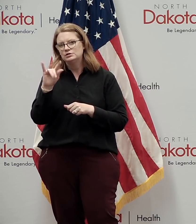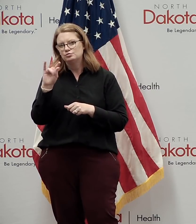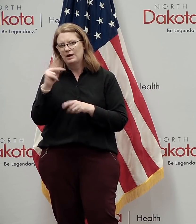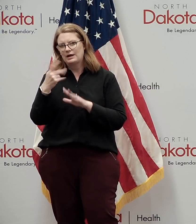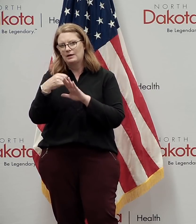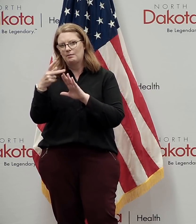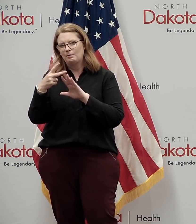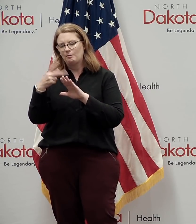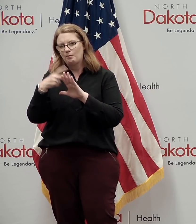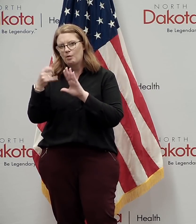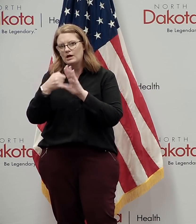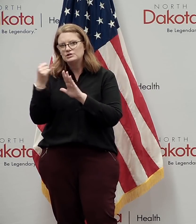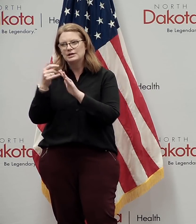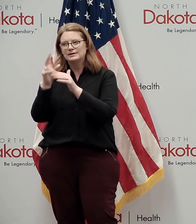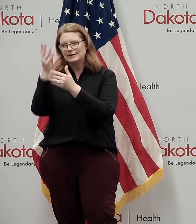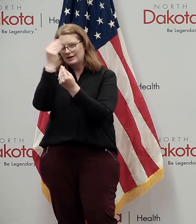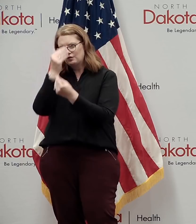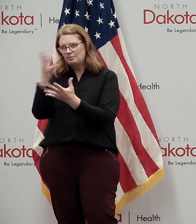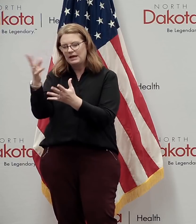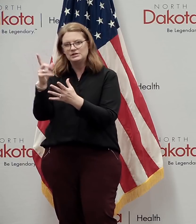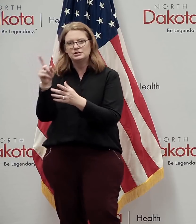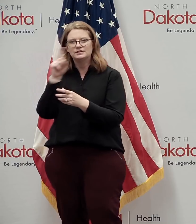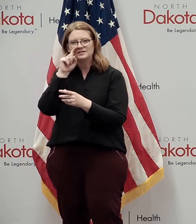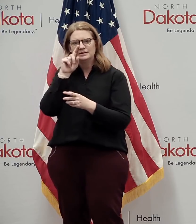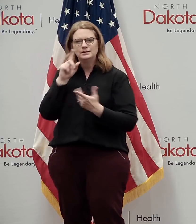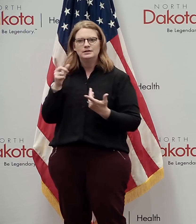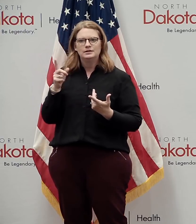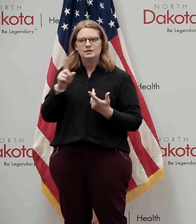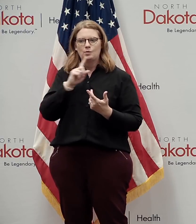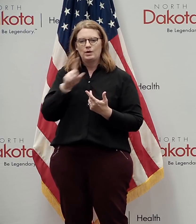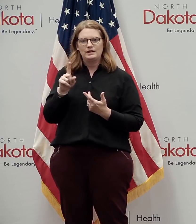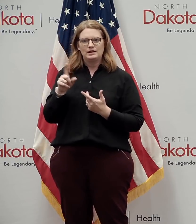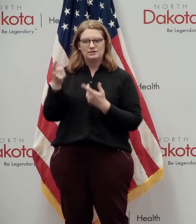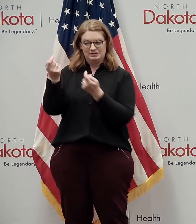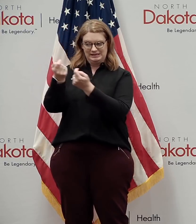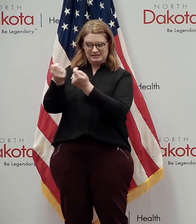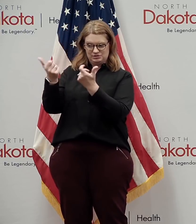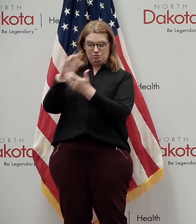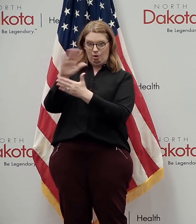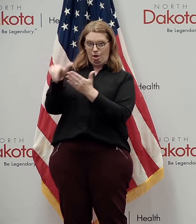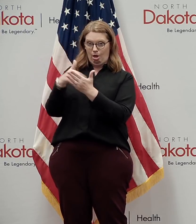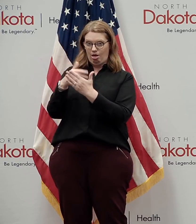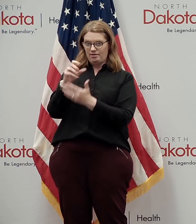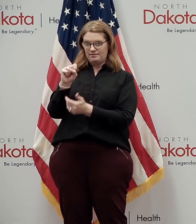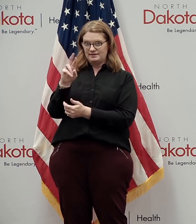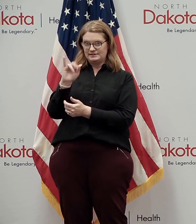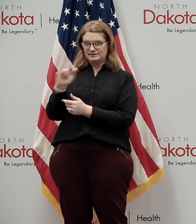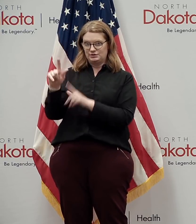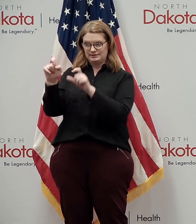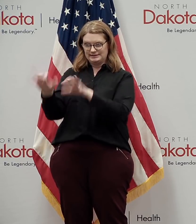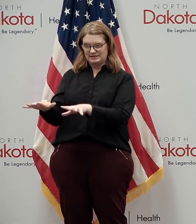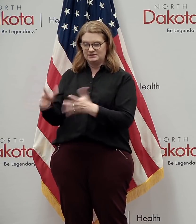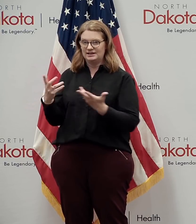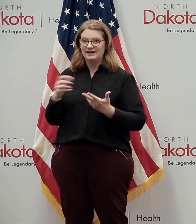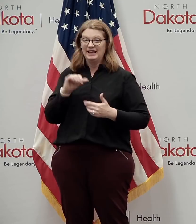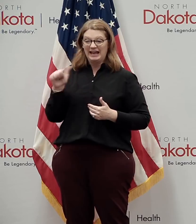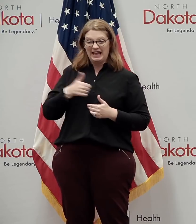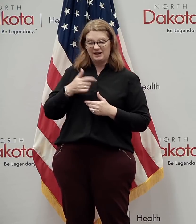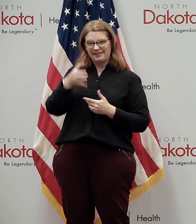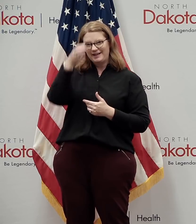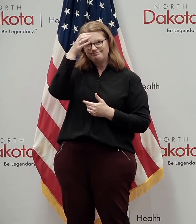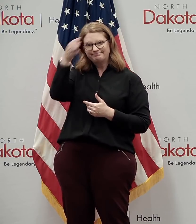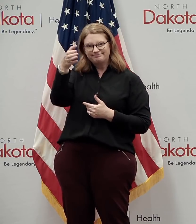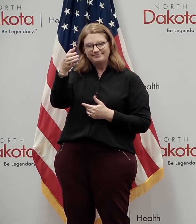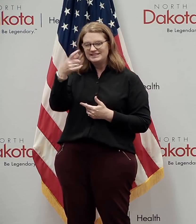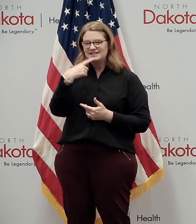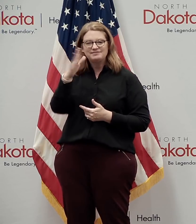reported on the Johns Hopkins website, which when you exclude all the serial testing we're doing, which any epidemiology would say that's